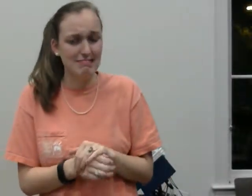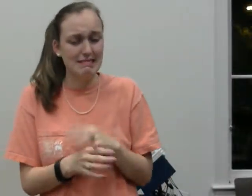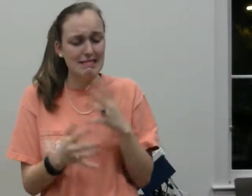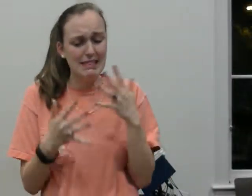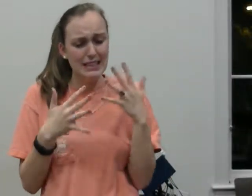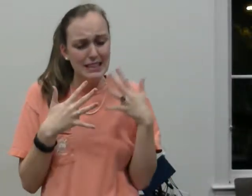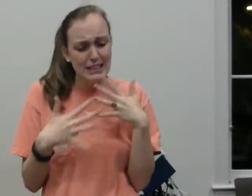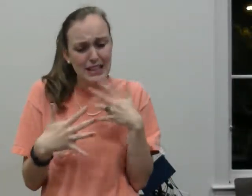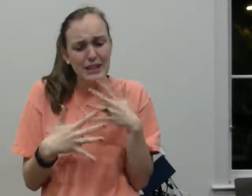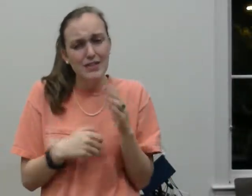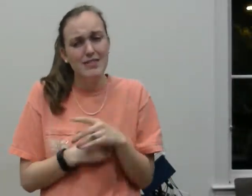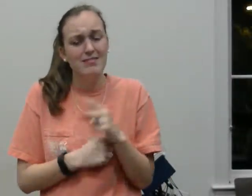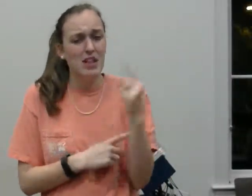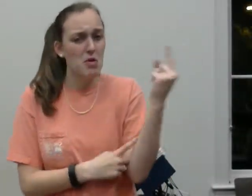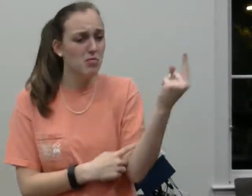lonesome all by himself.